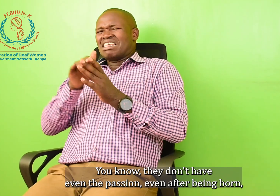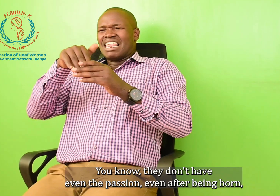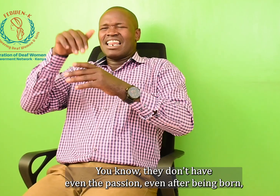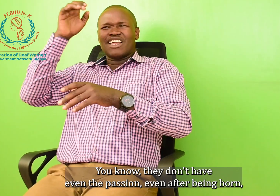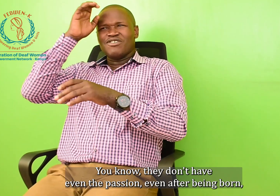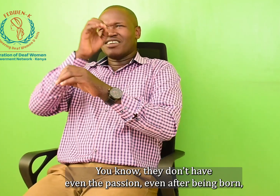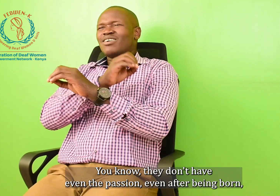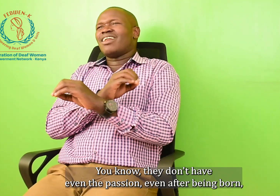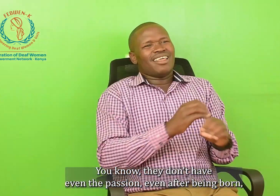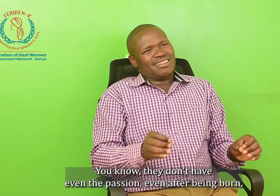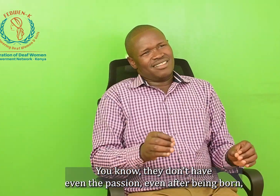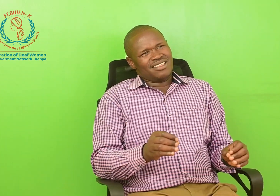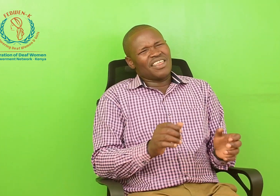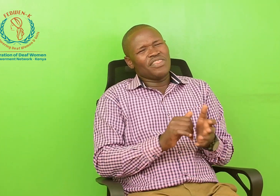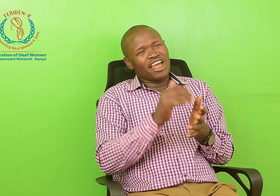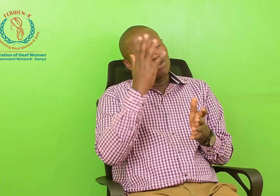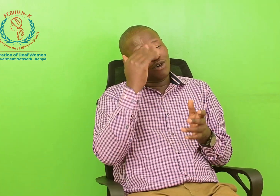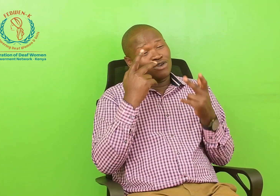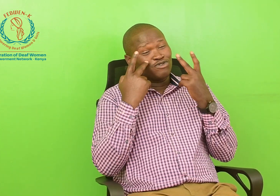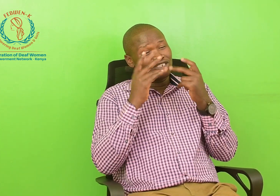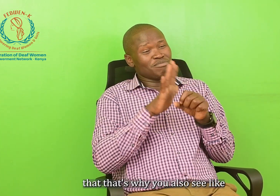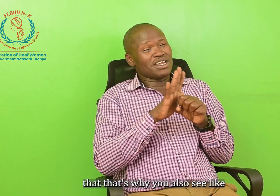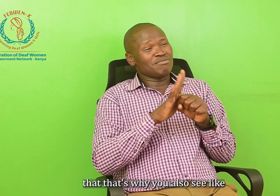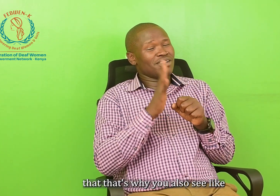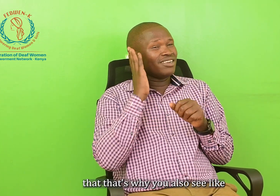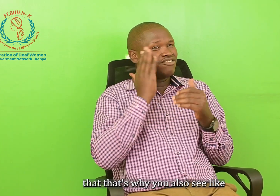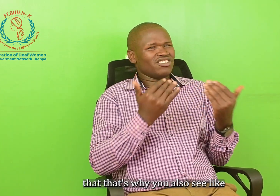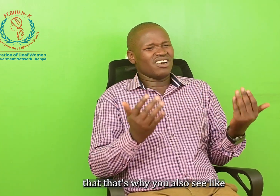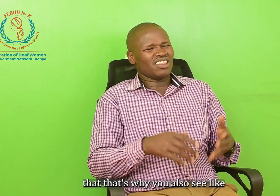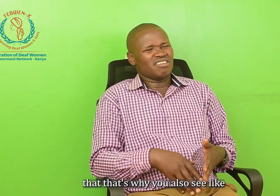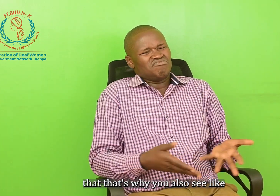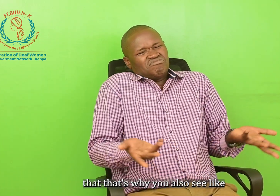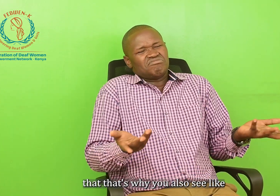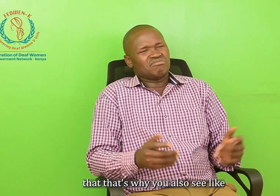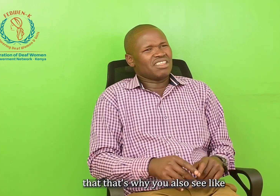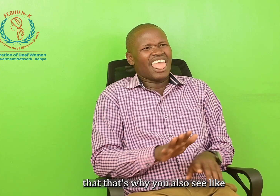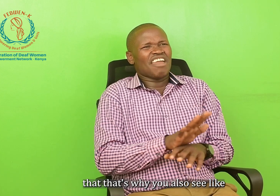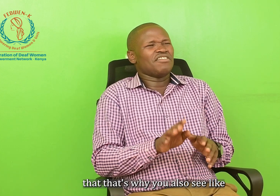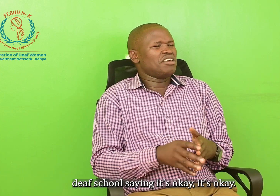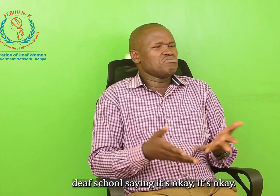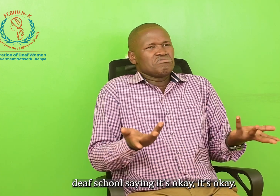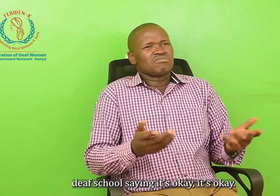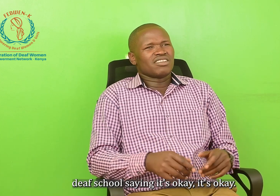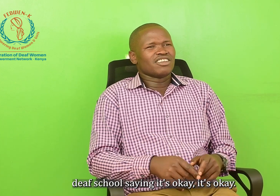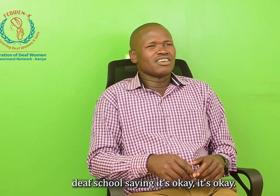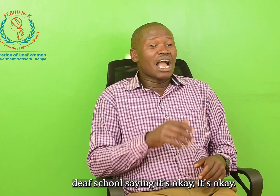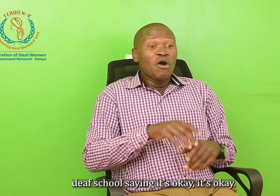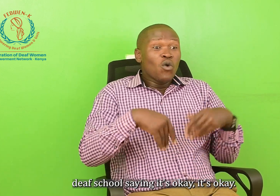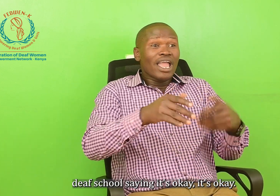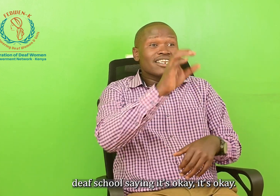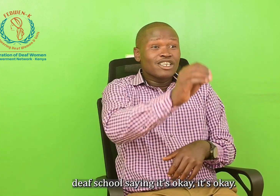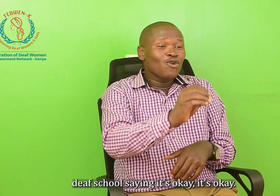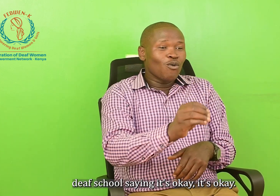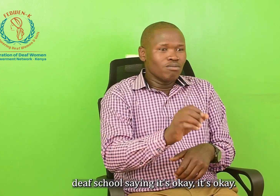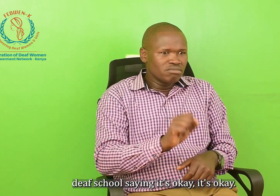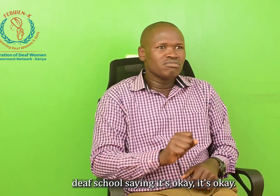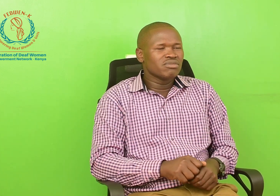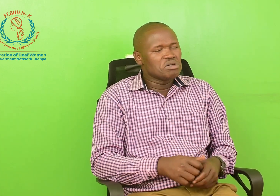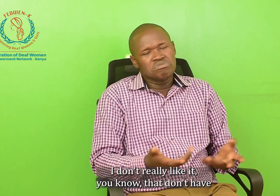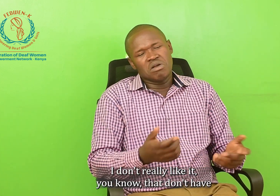even after being born. That's why you also see like deaf schools saying, it's okay, I don't